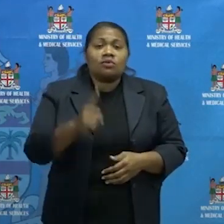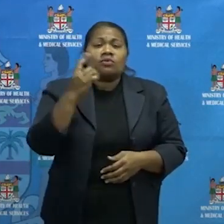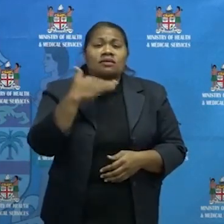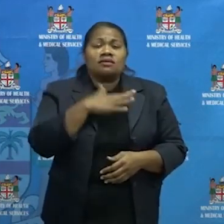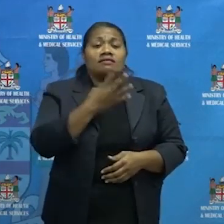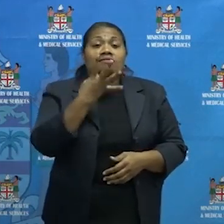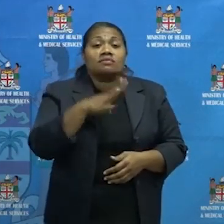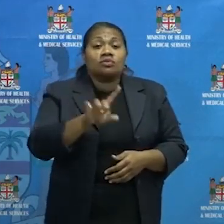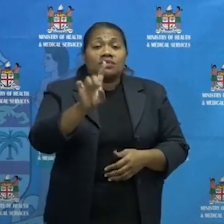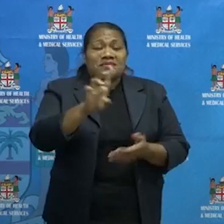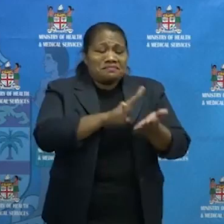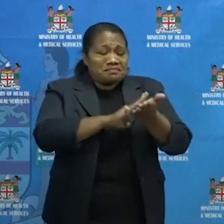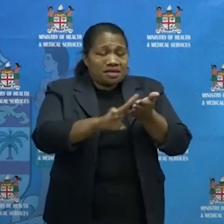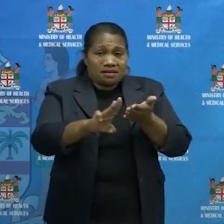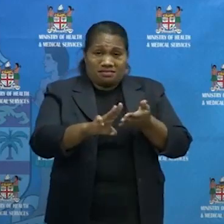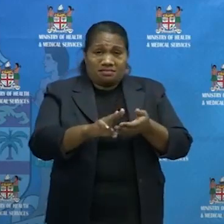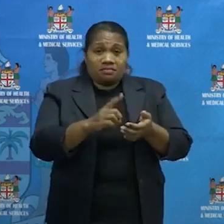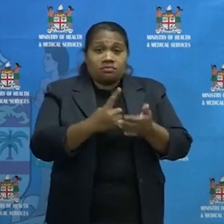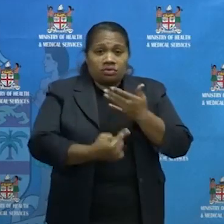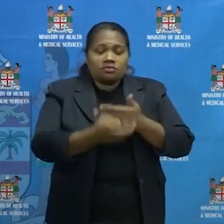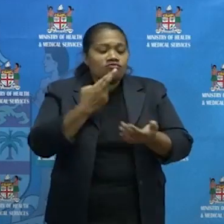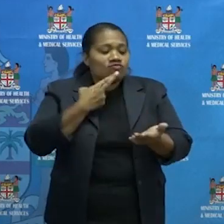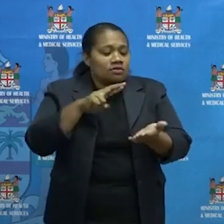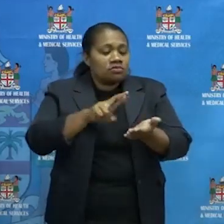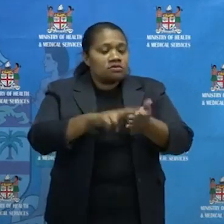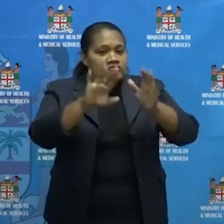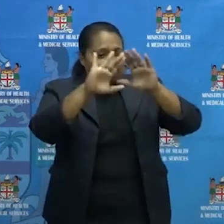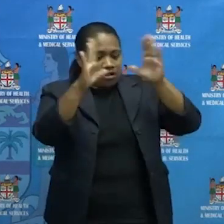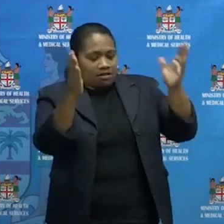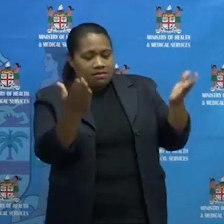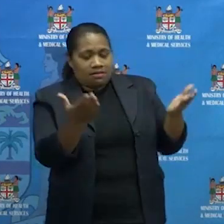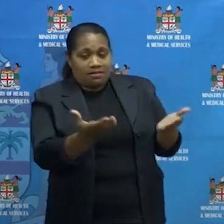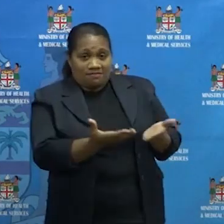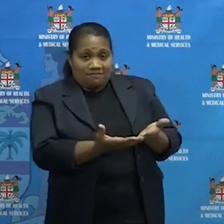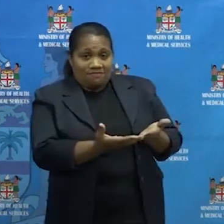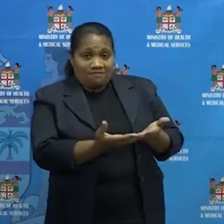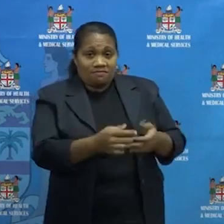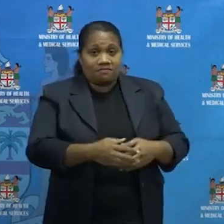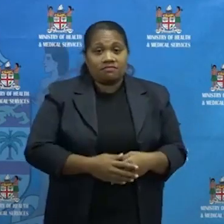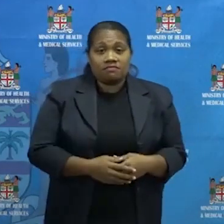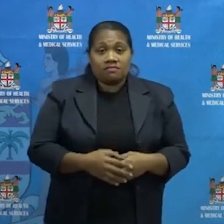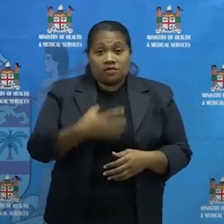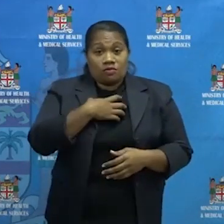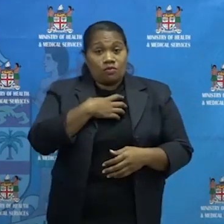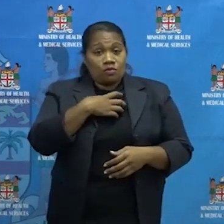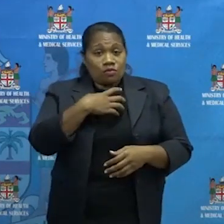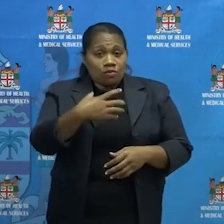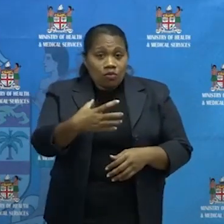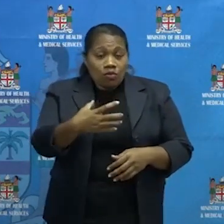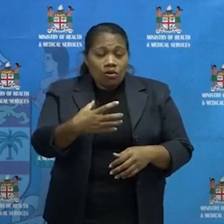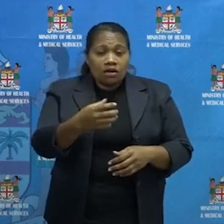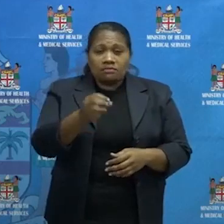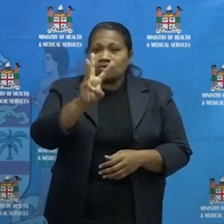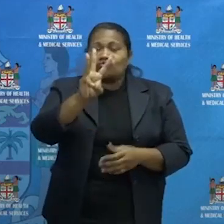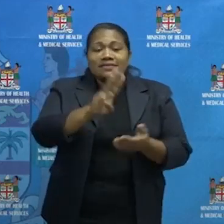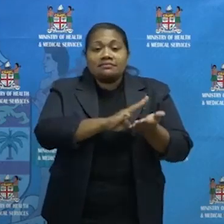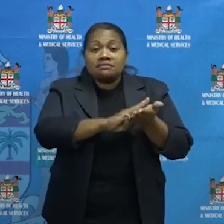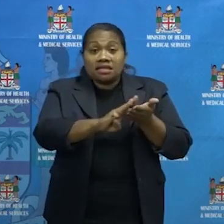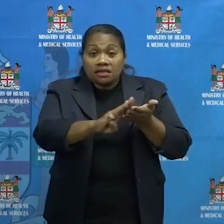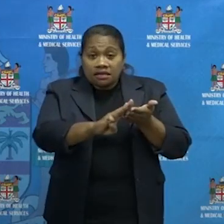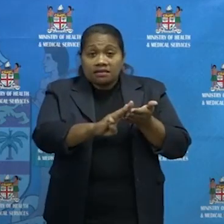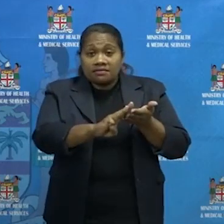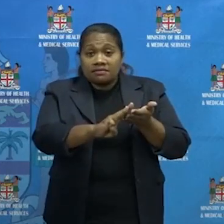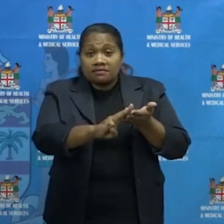141 million cases of COVID-19 has been recorded worldwide. More than 3 million